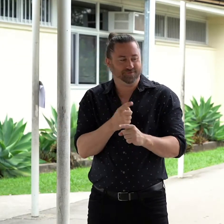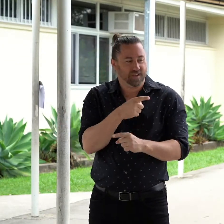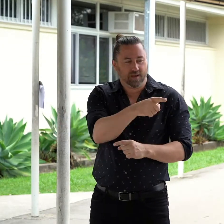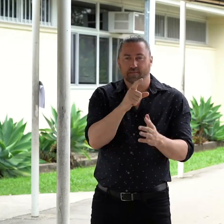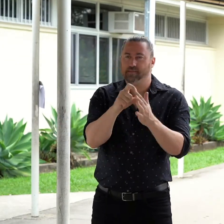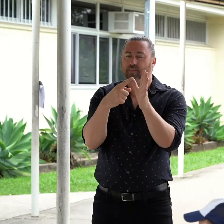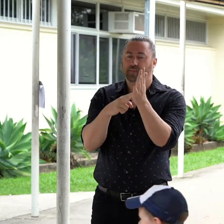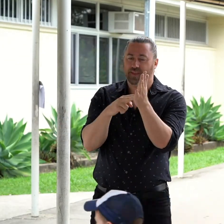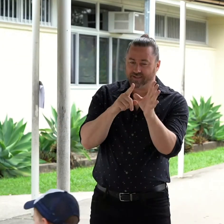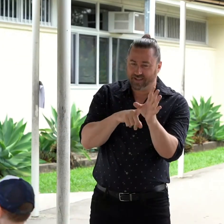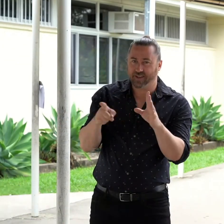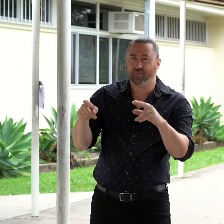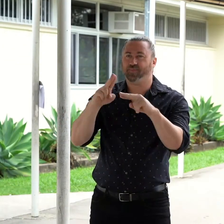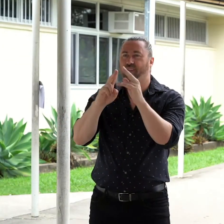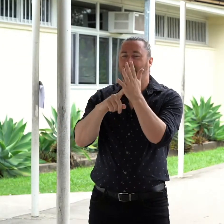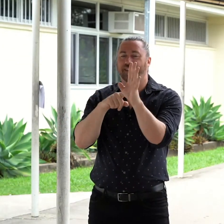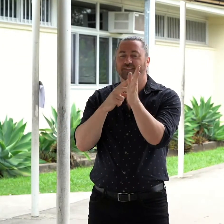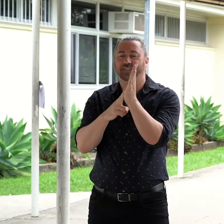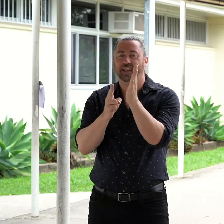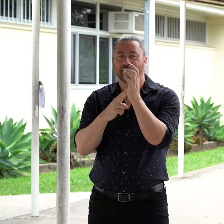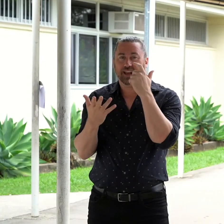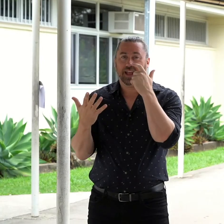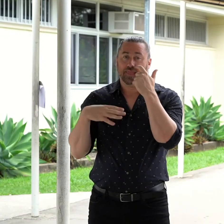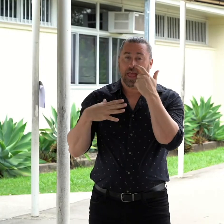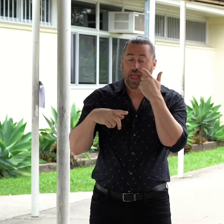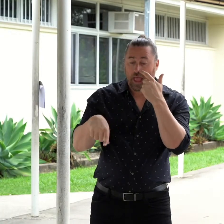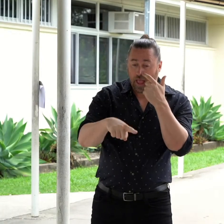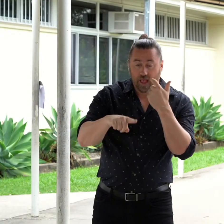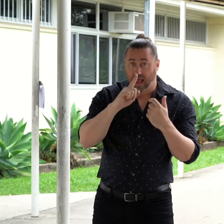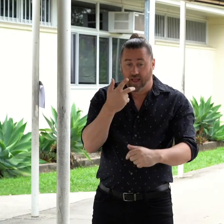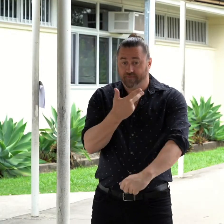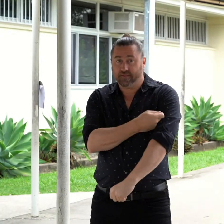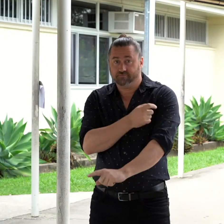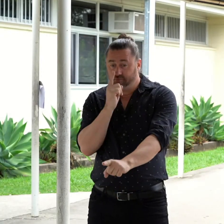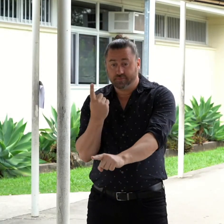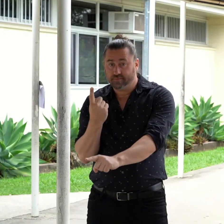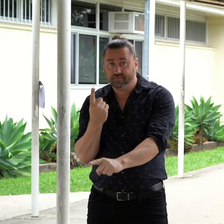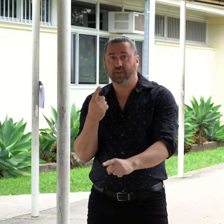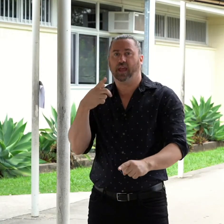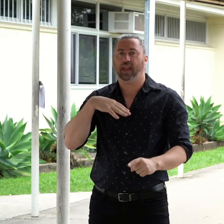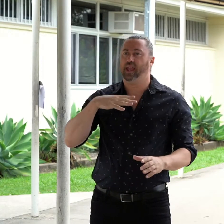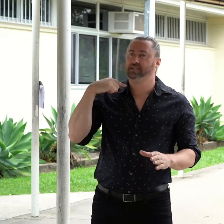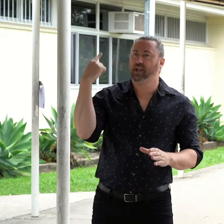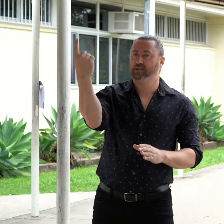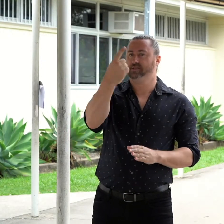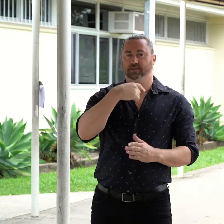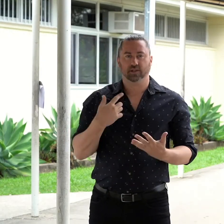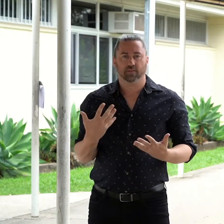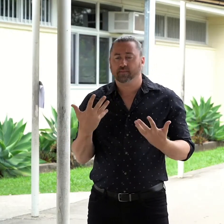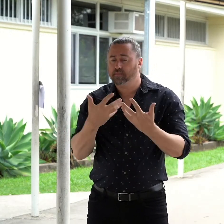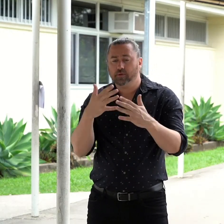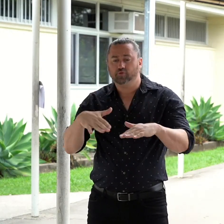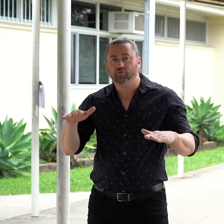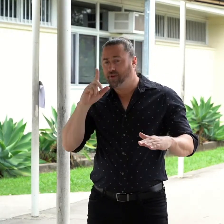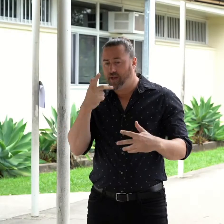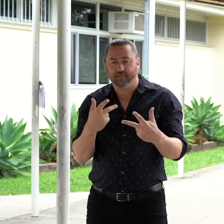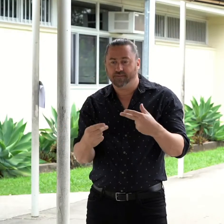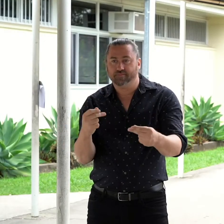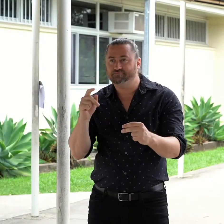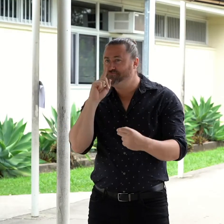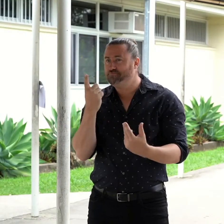and Flynn are relying on the community to be vaccinated. There are tens of thousands of kids out there who can't be vaccinated